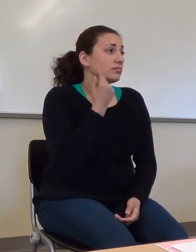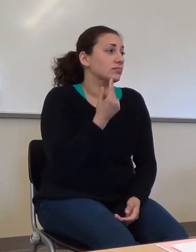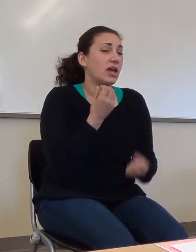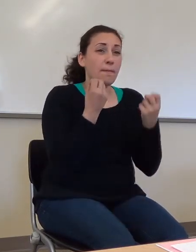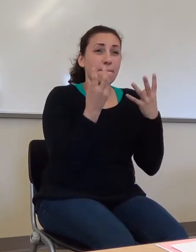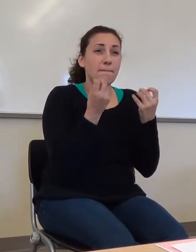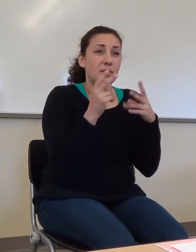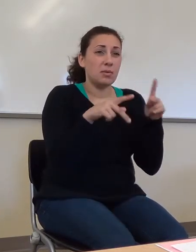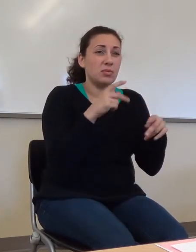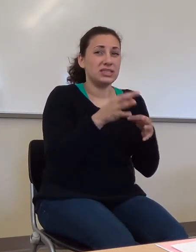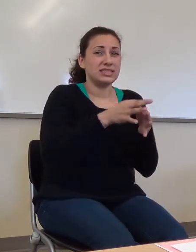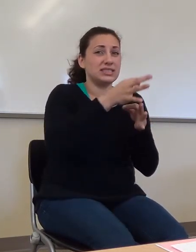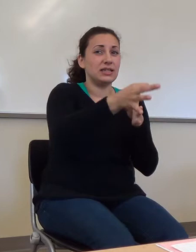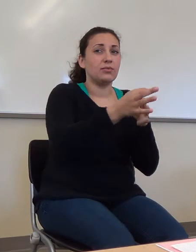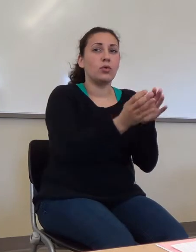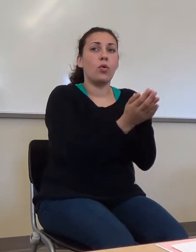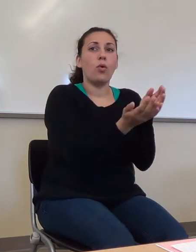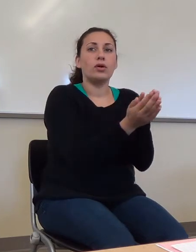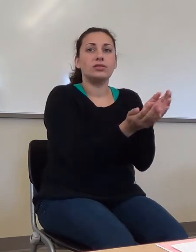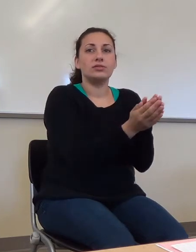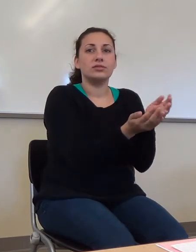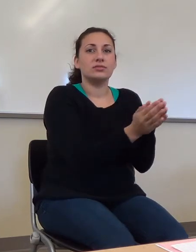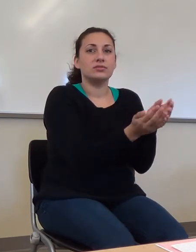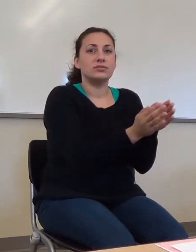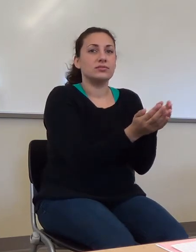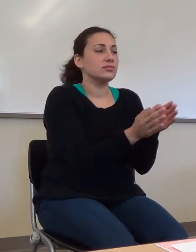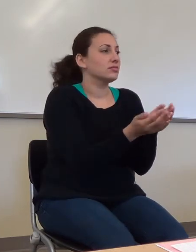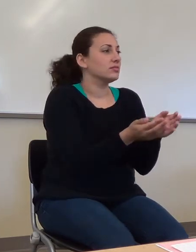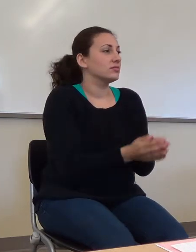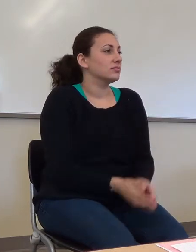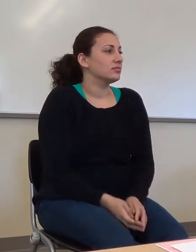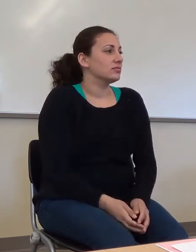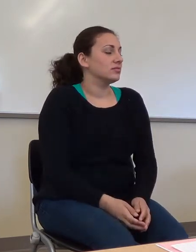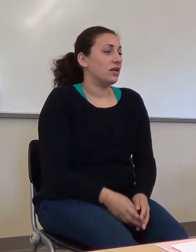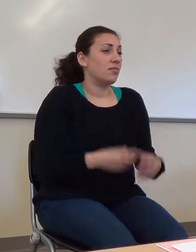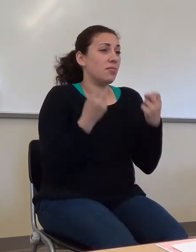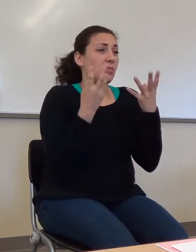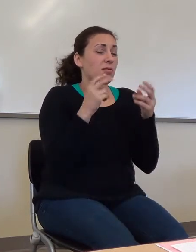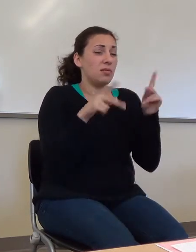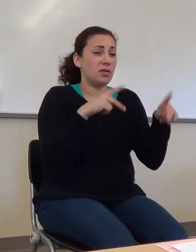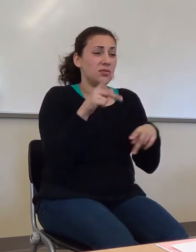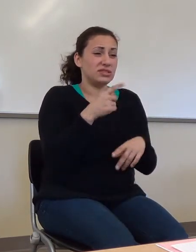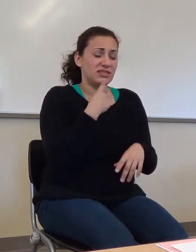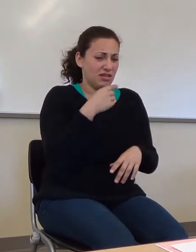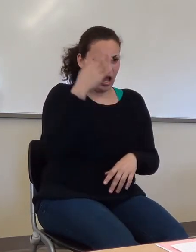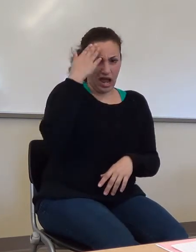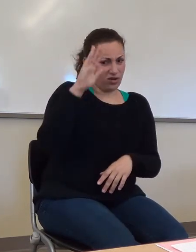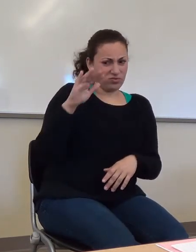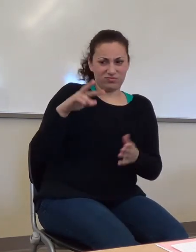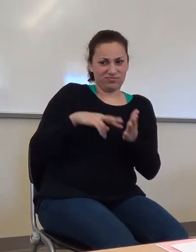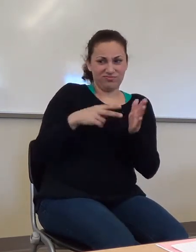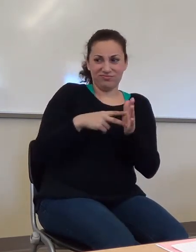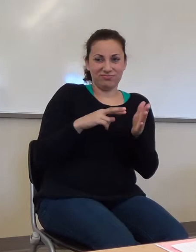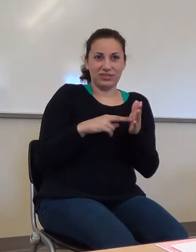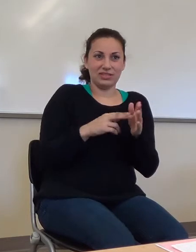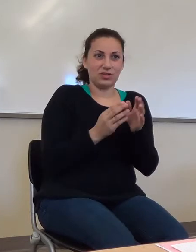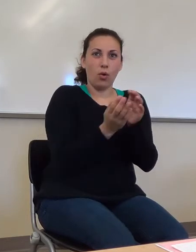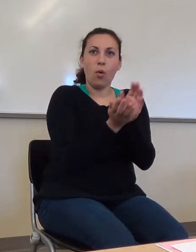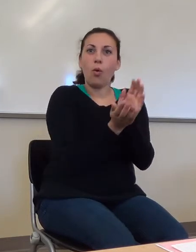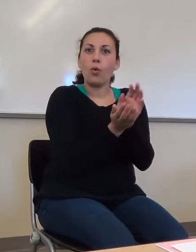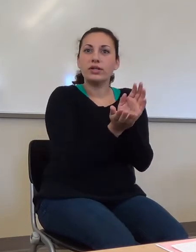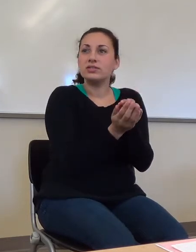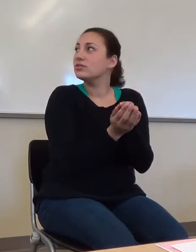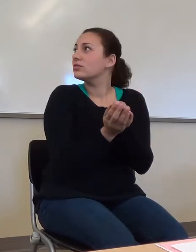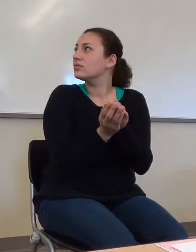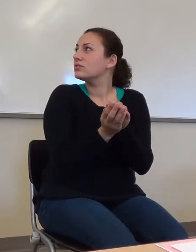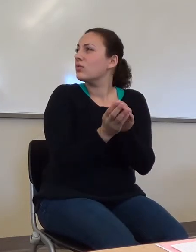that oysters one. And a couple people just flat out said to me, Miss Penny, I have no idea what this means. So what does this